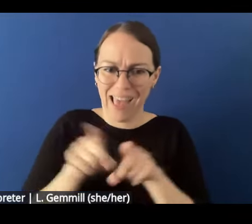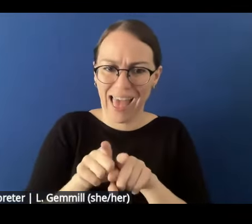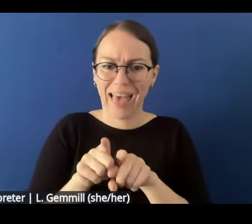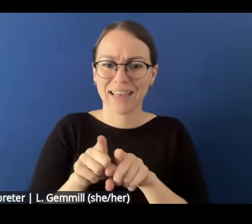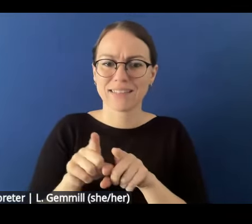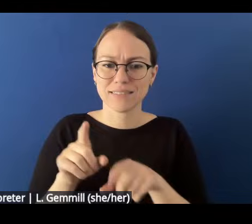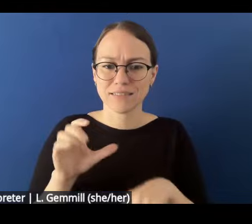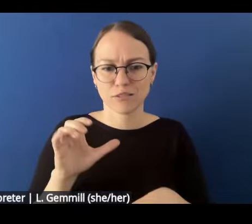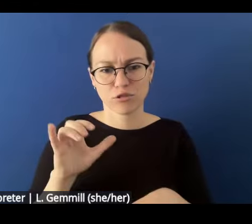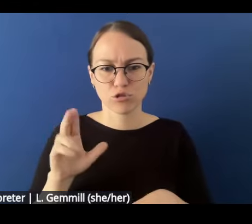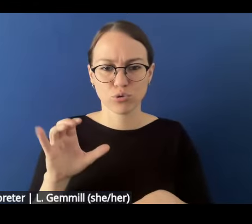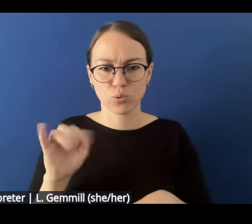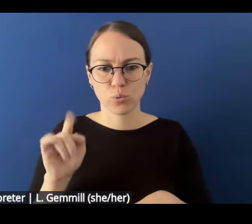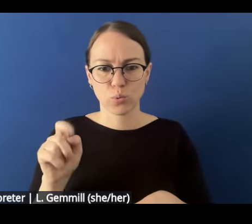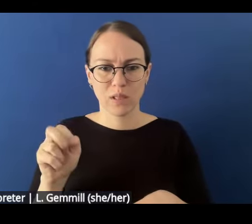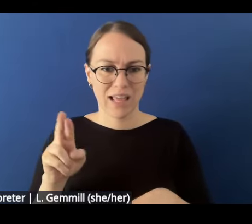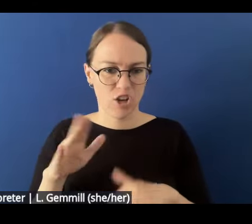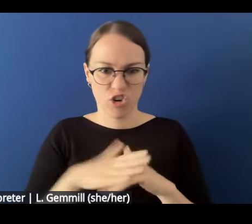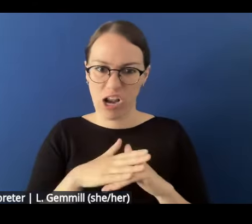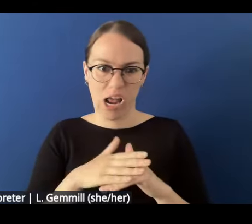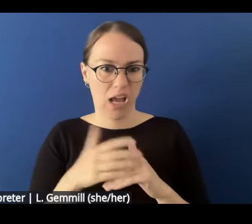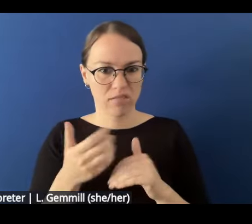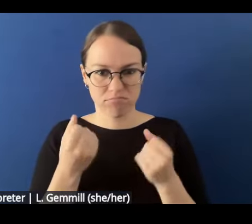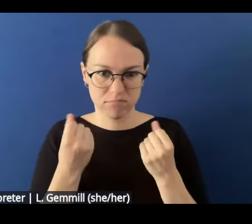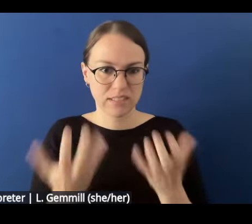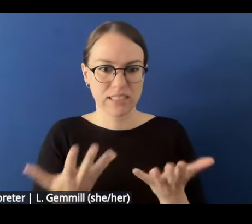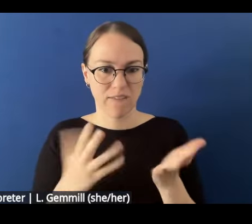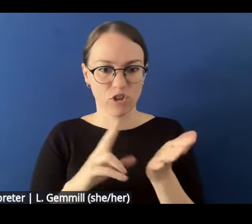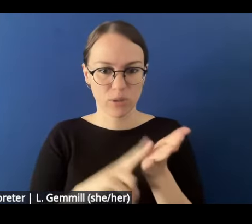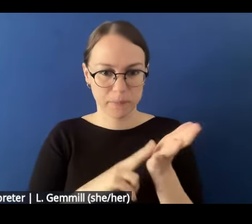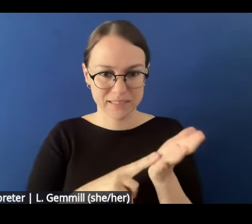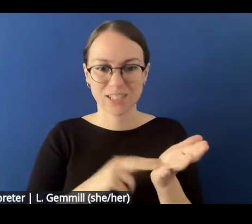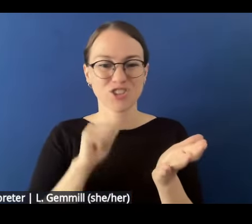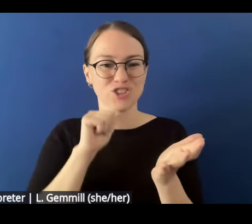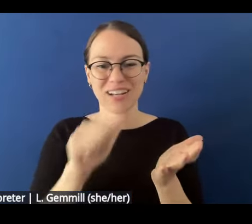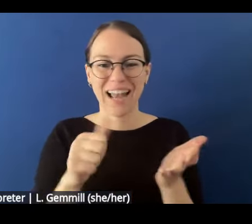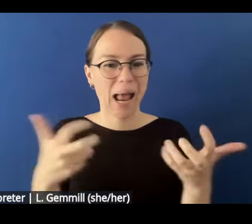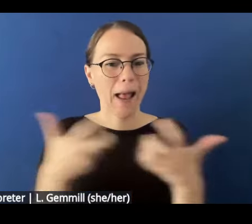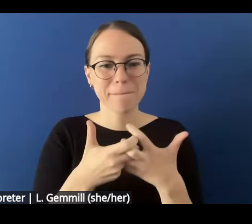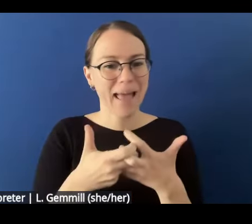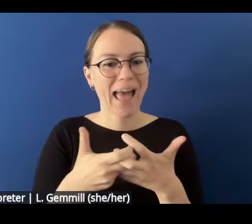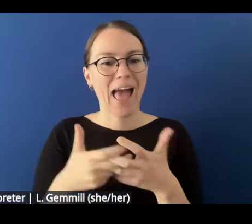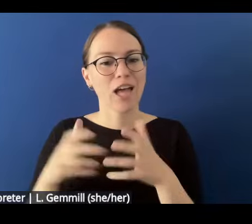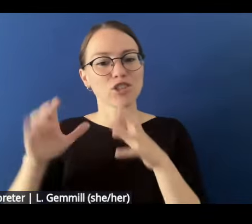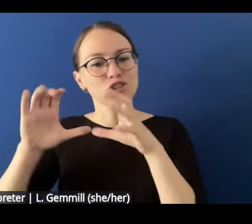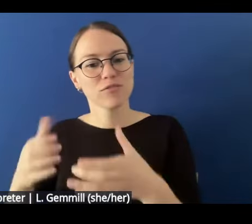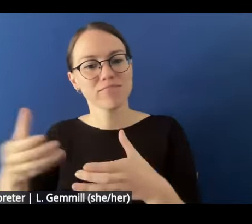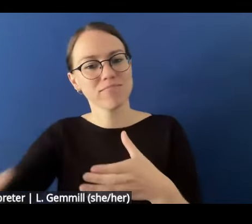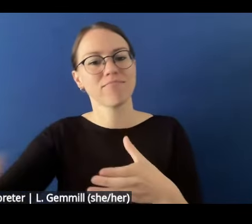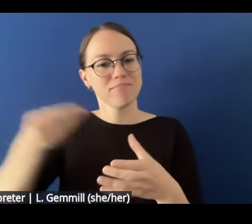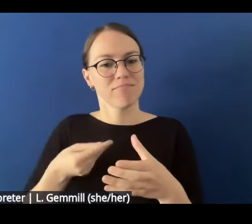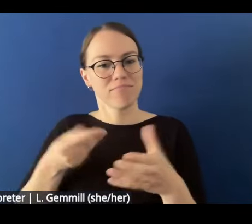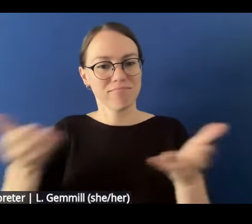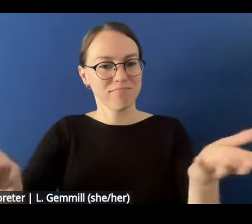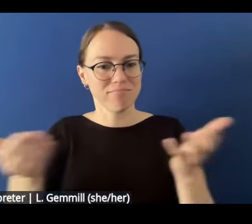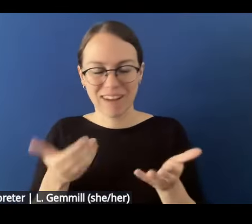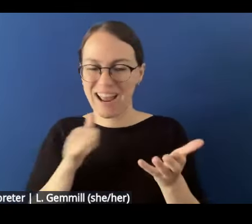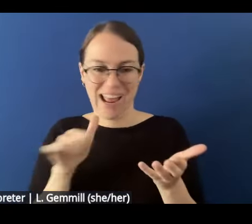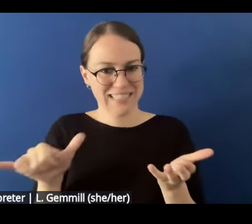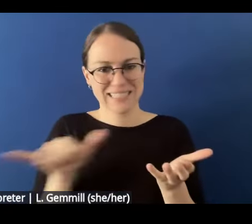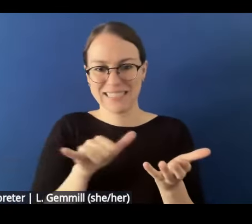and that it didn't match the exemplar which was given to us. So my point is, you